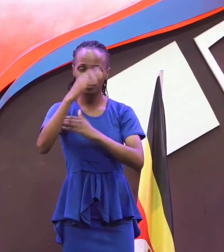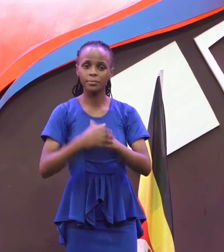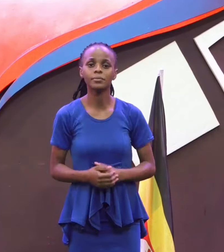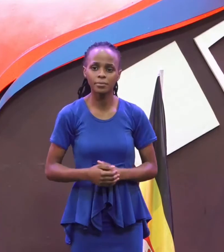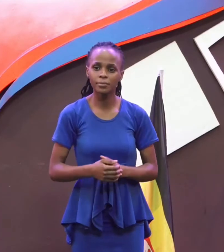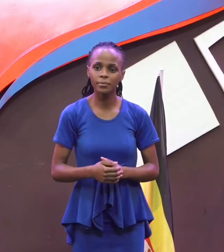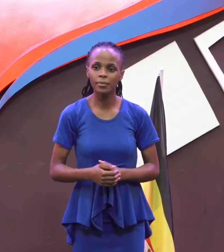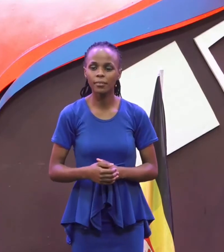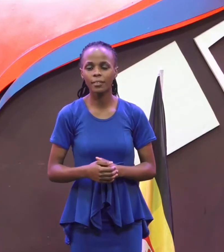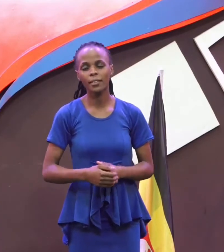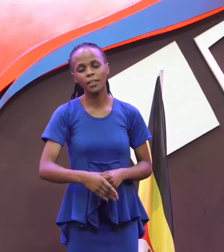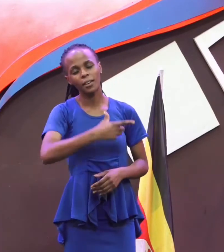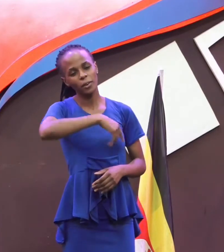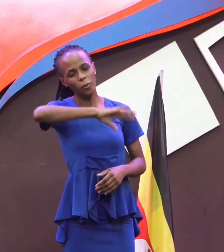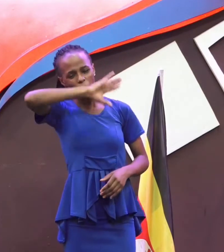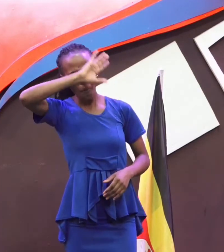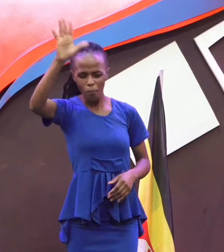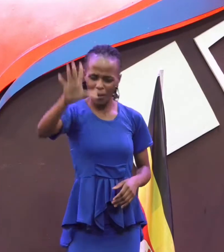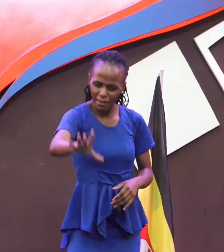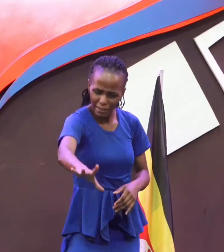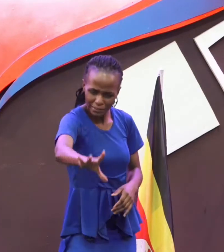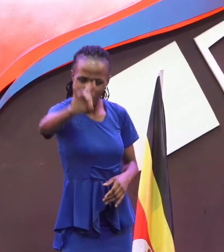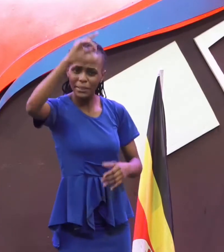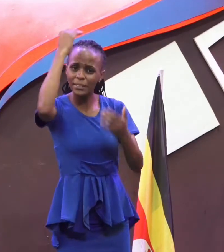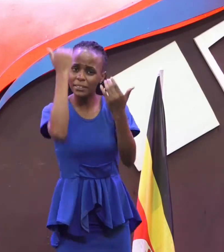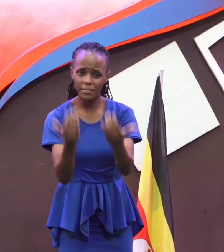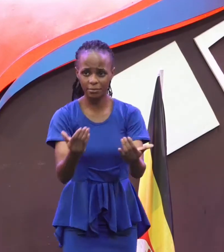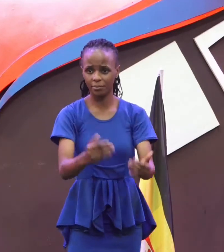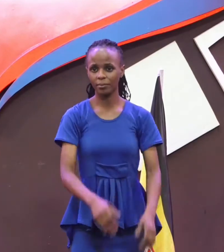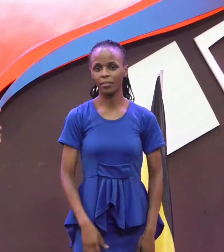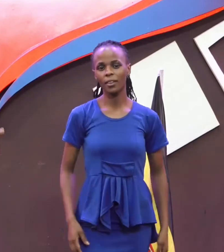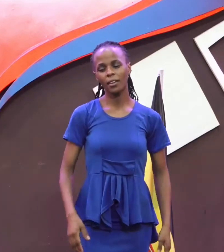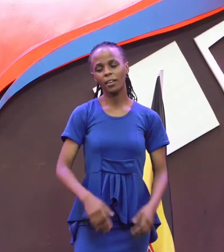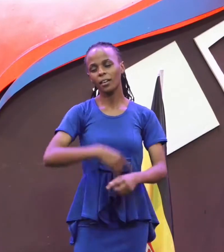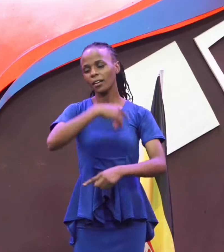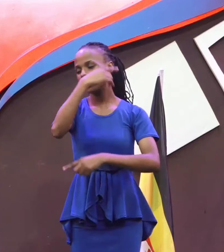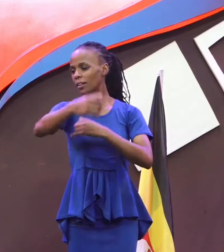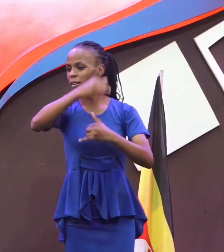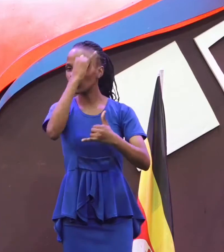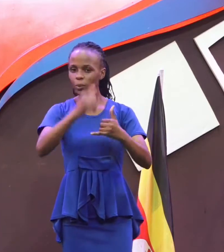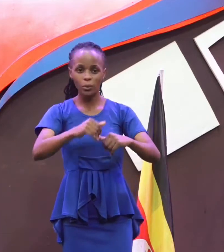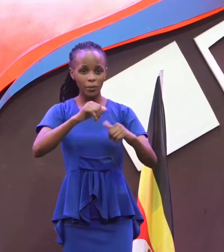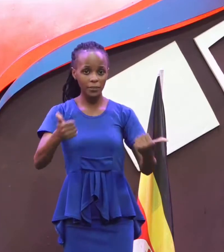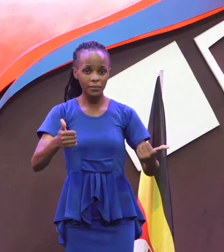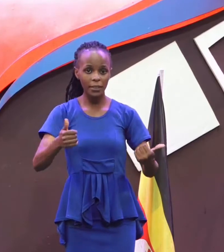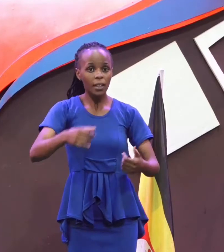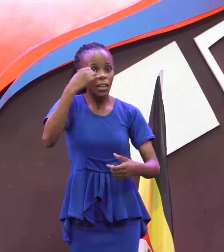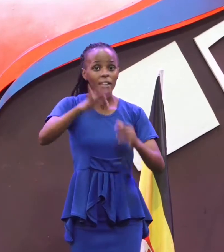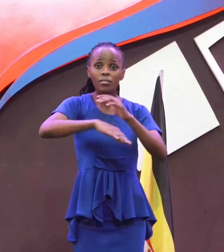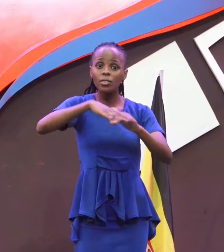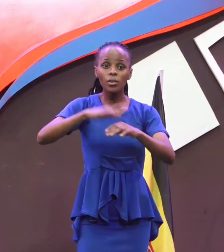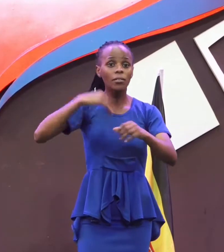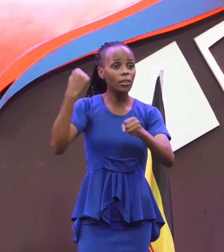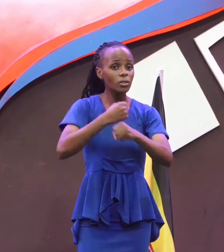grandies of those who knew God. Go back and draw it. That your ending may be good.